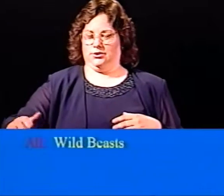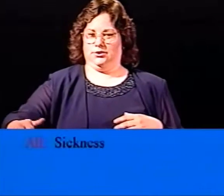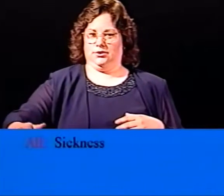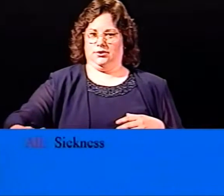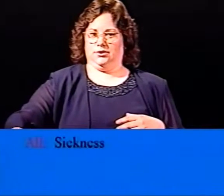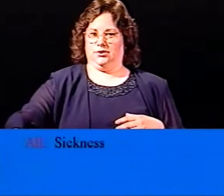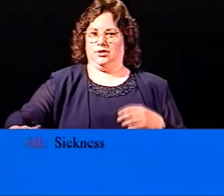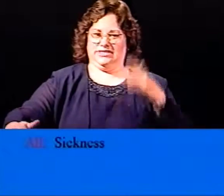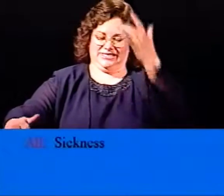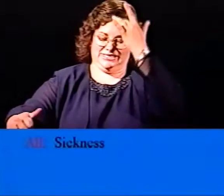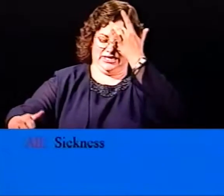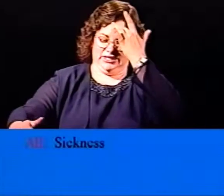sickness,